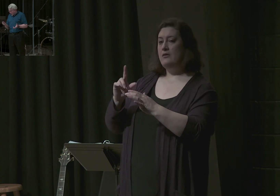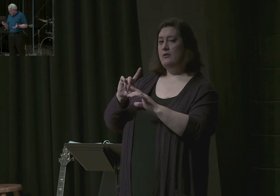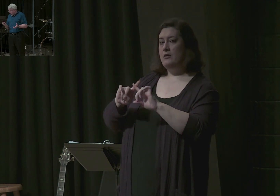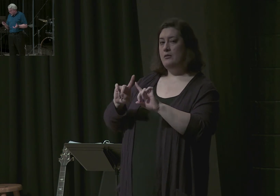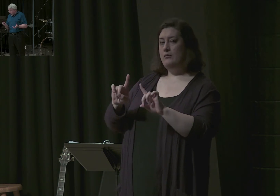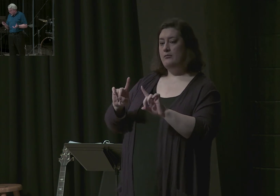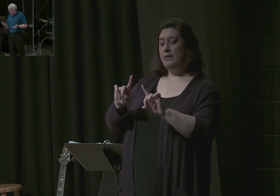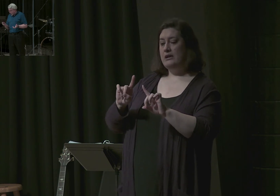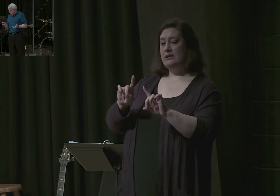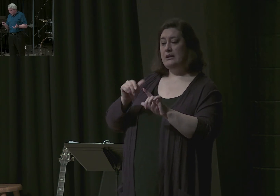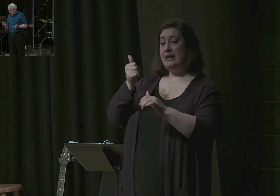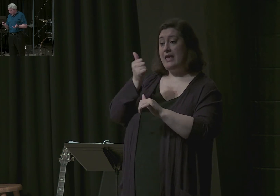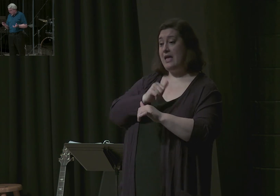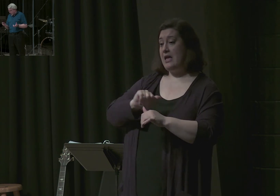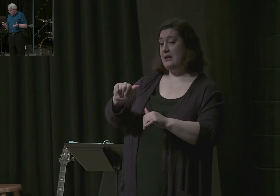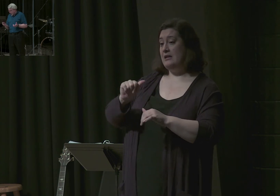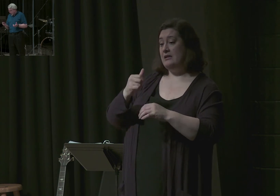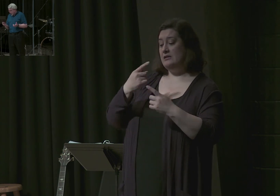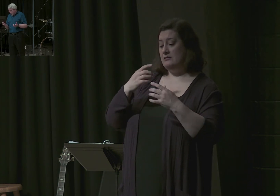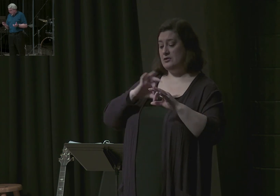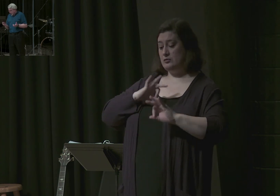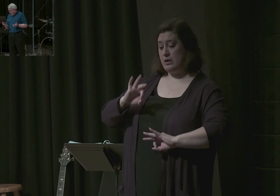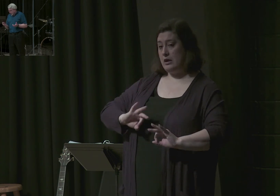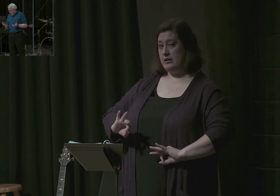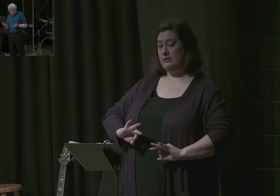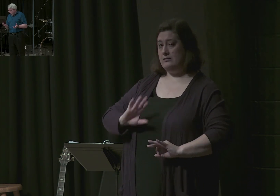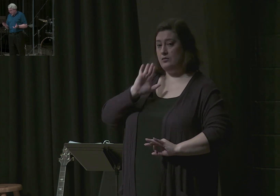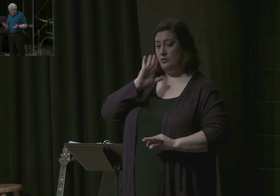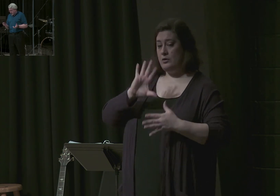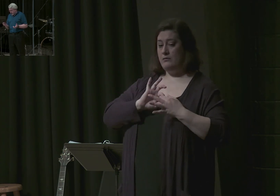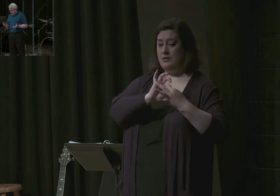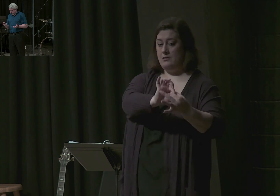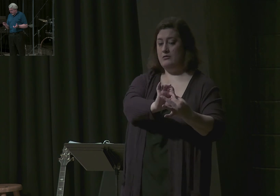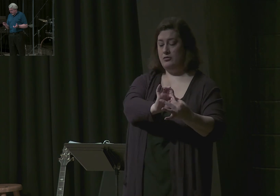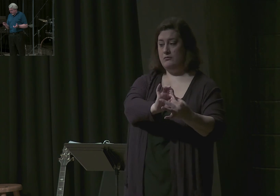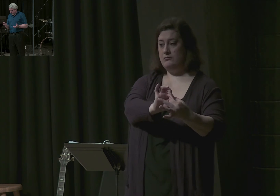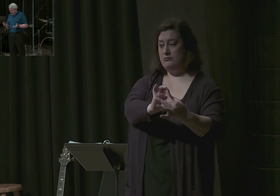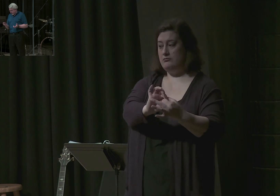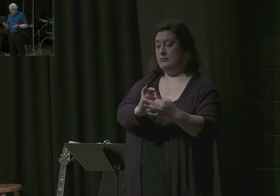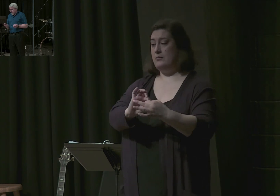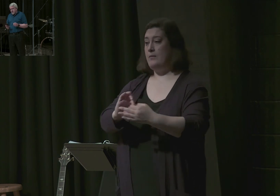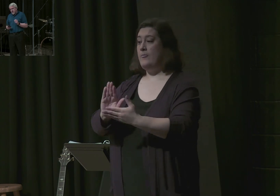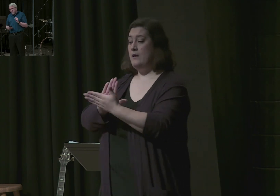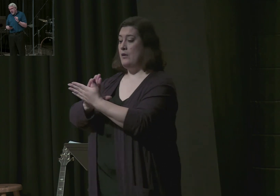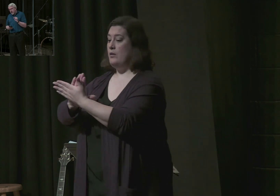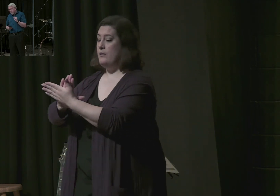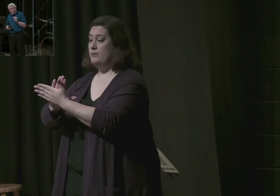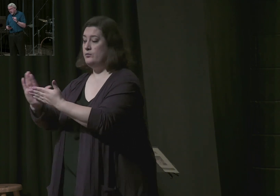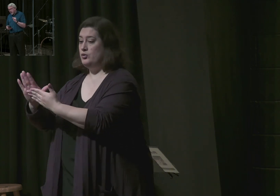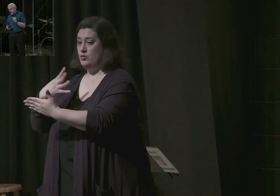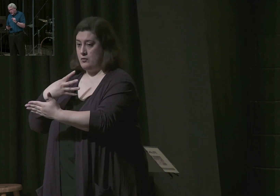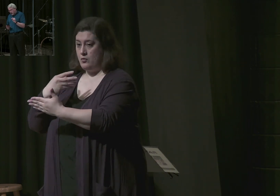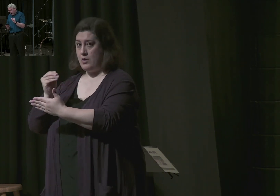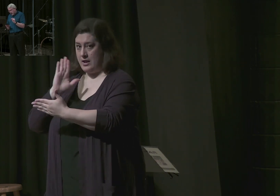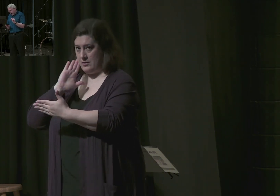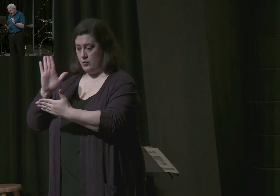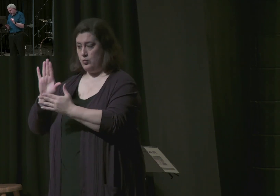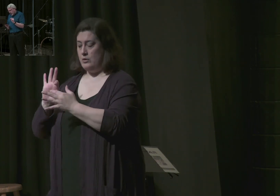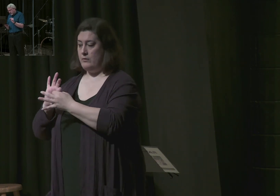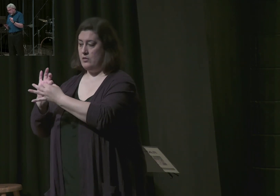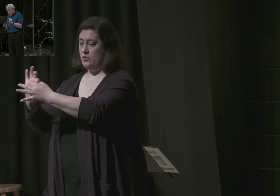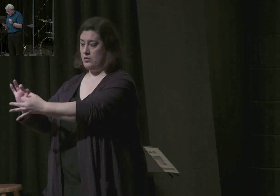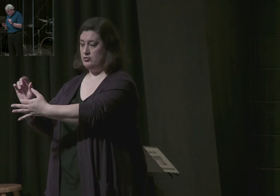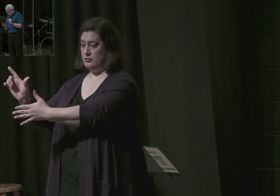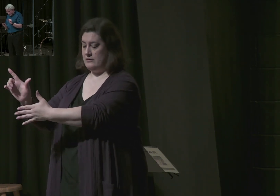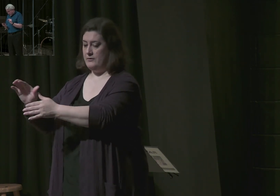in verse 33 is very interesting. See, he